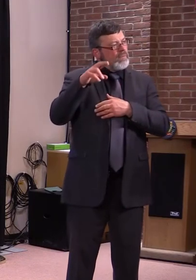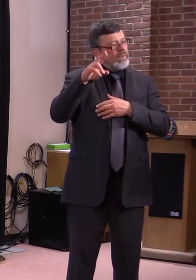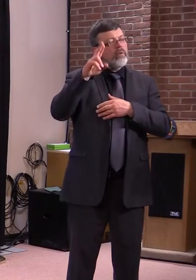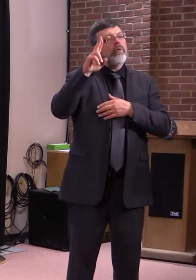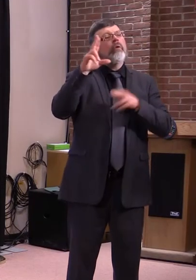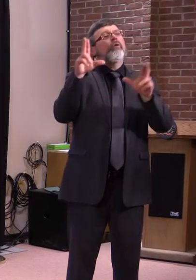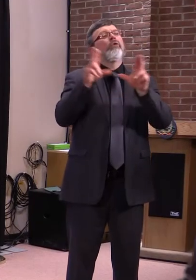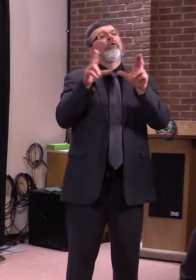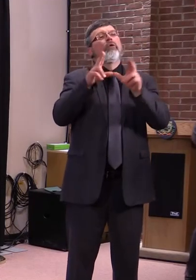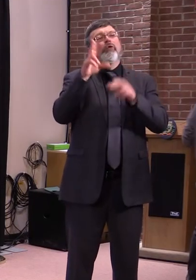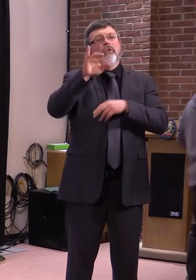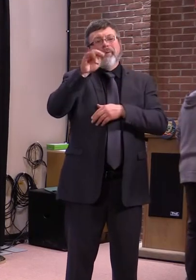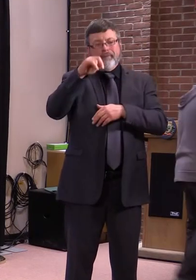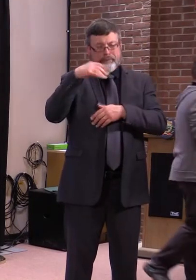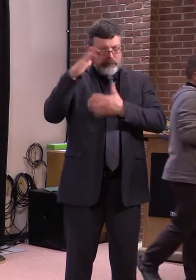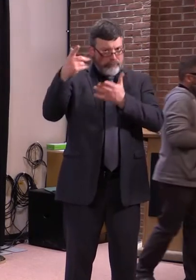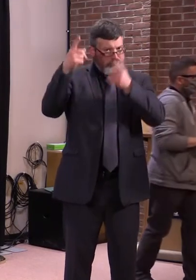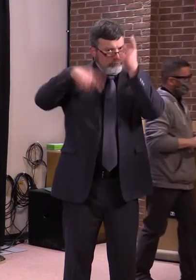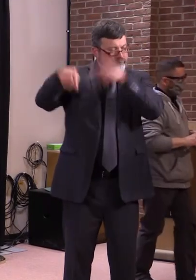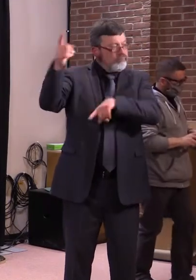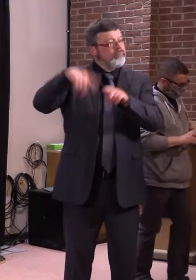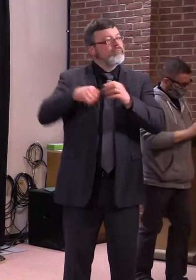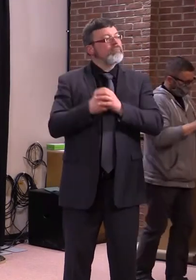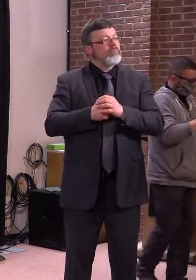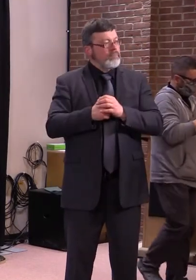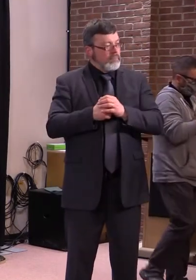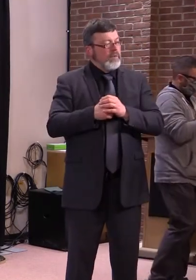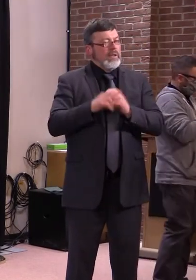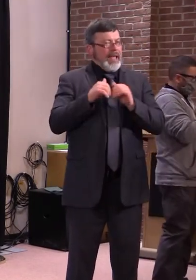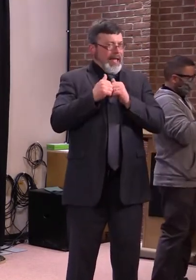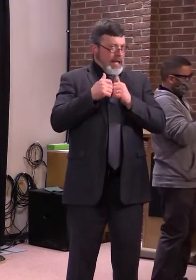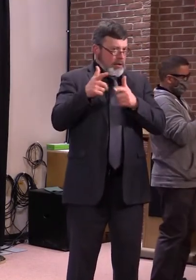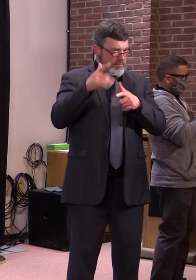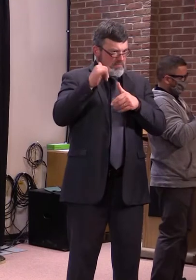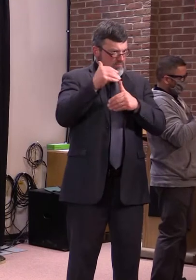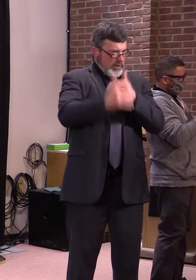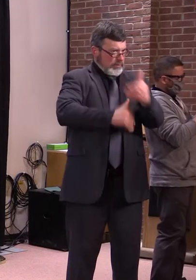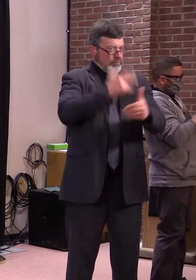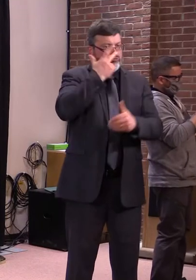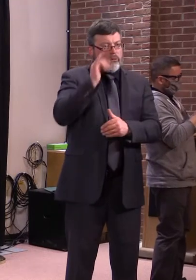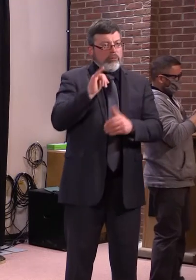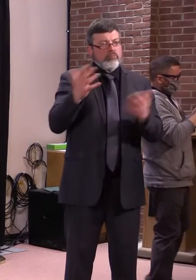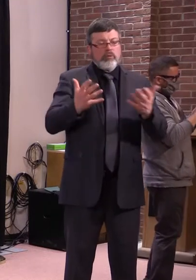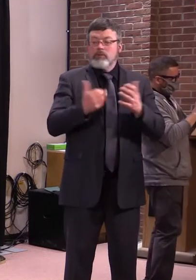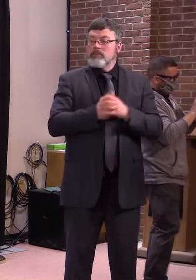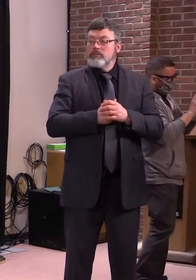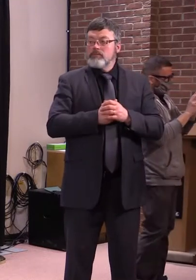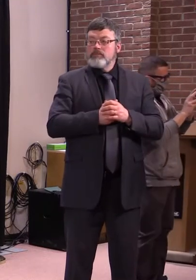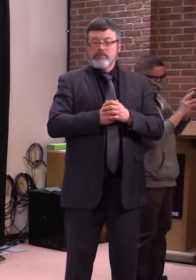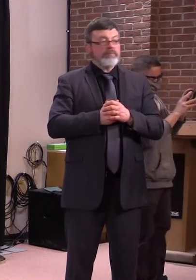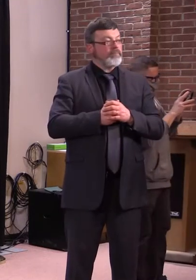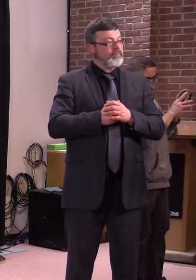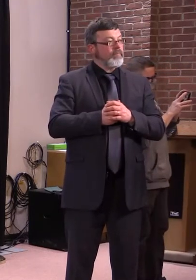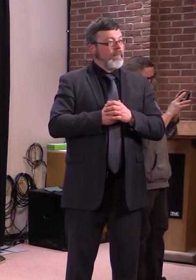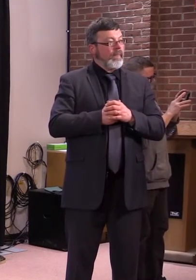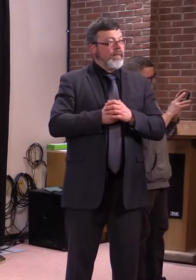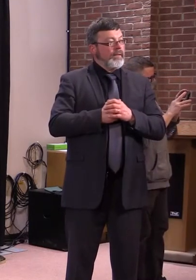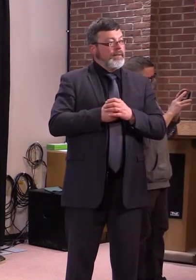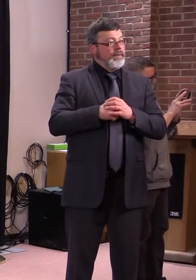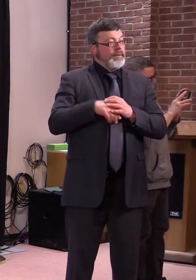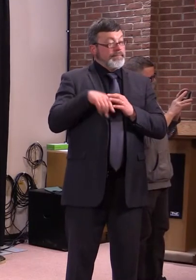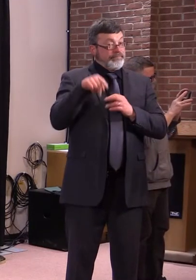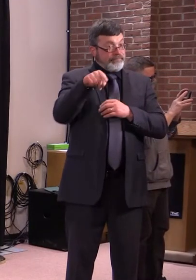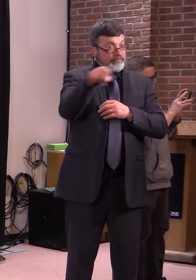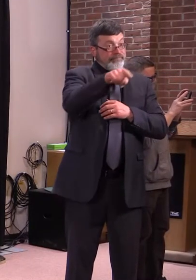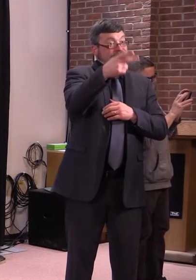on that disciplinary process. So I can get you the specific process through HR, but it has been discussed